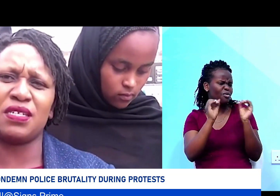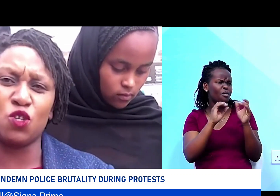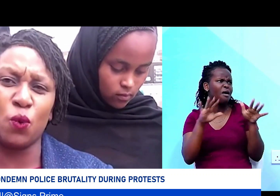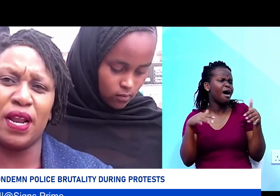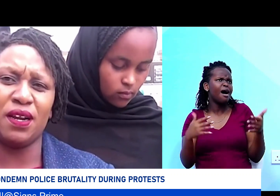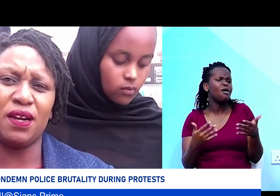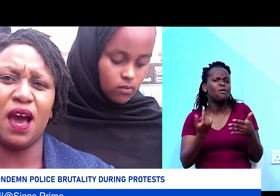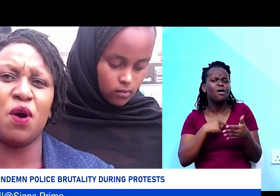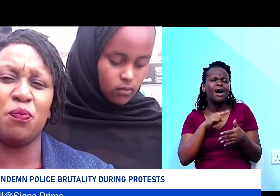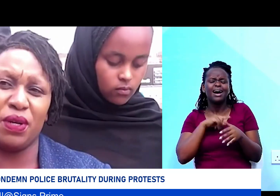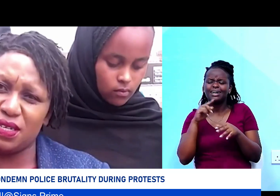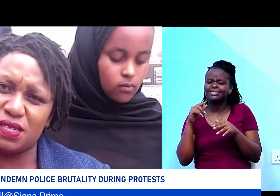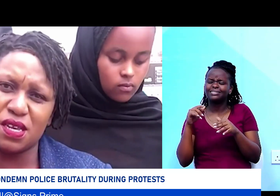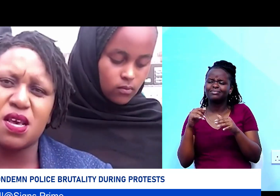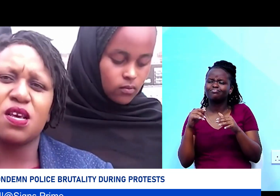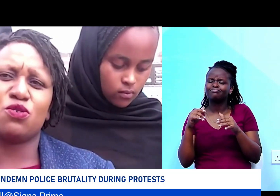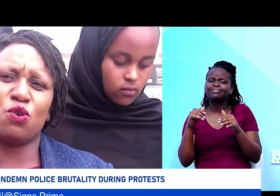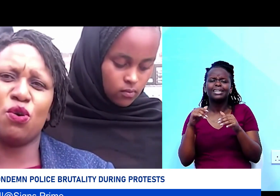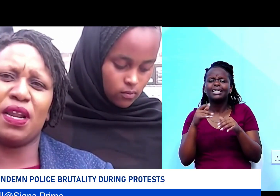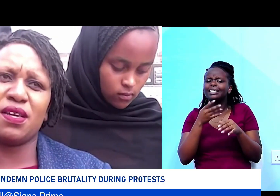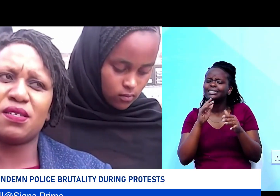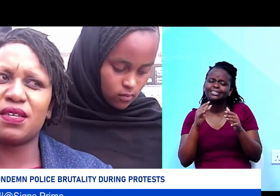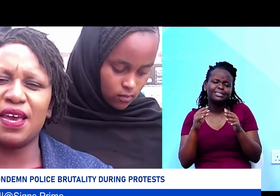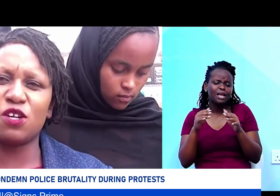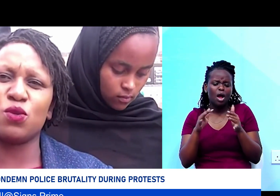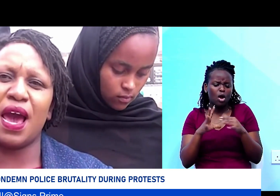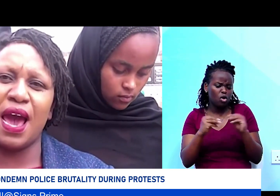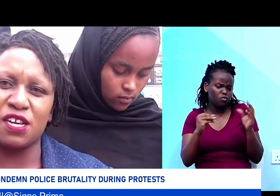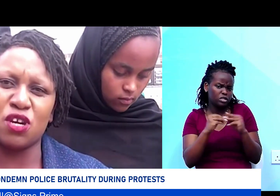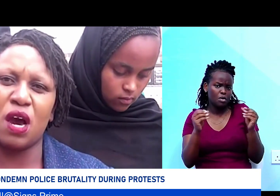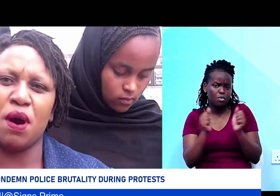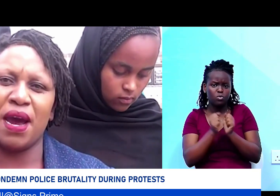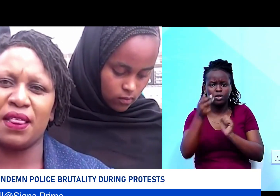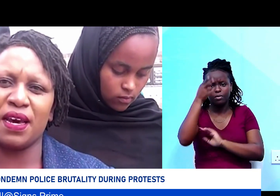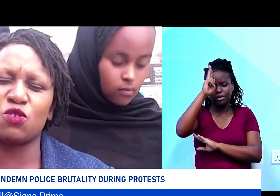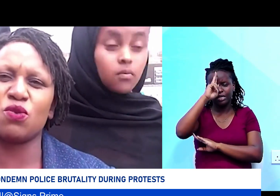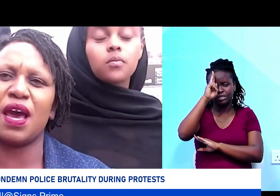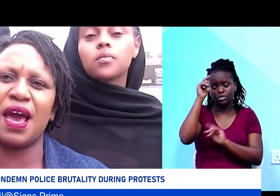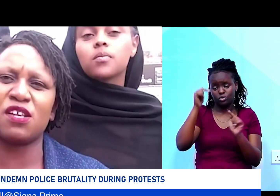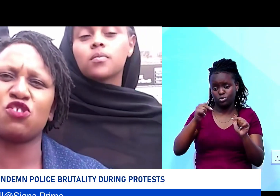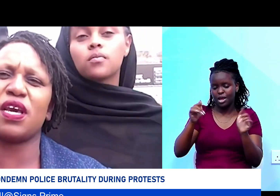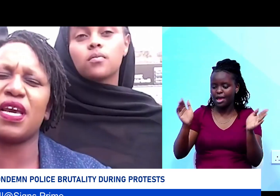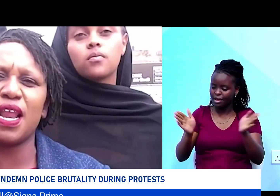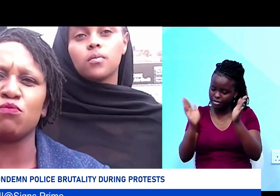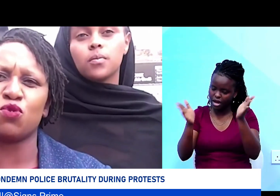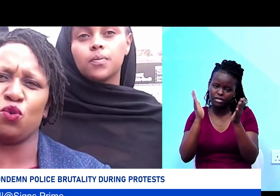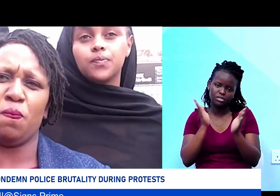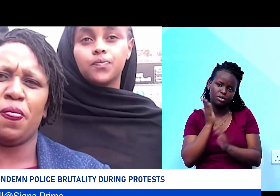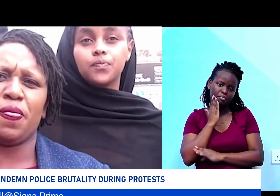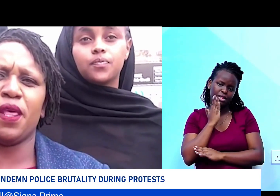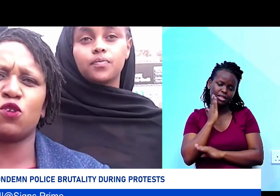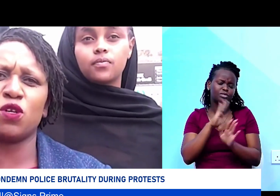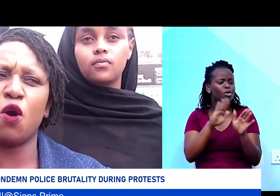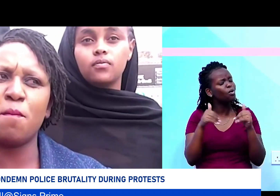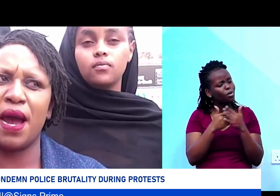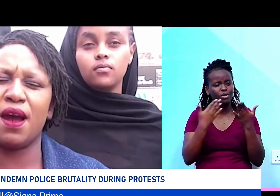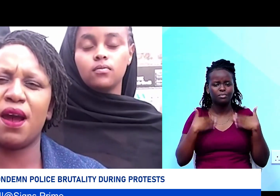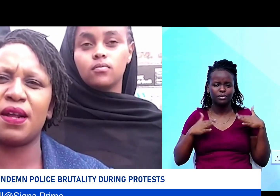tutasit well na our police. So like sahi tuna urge our mothers, tuna urge kila mtu na tunaomba at